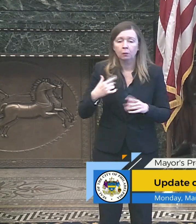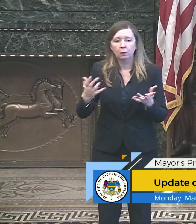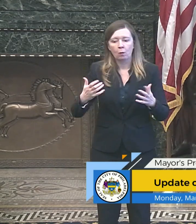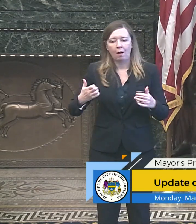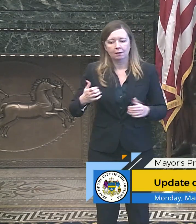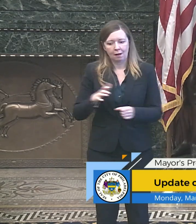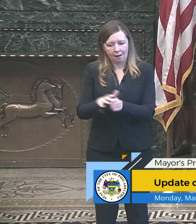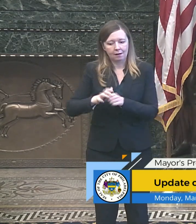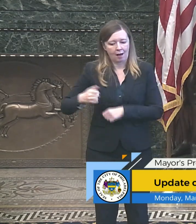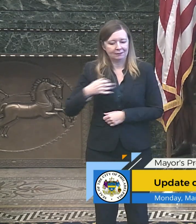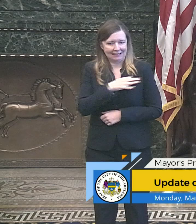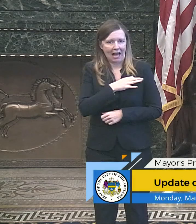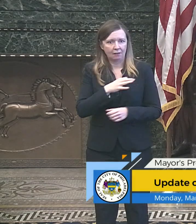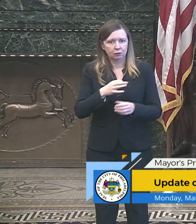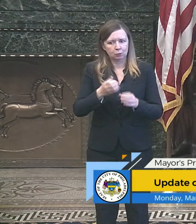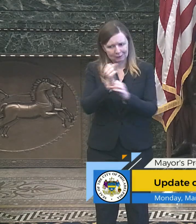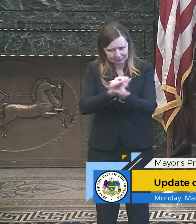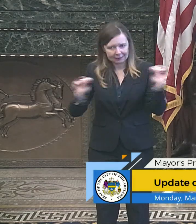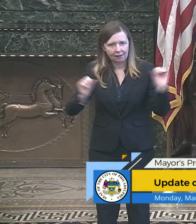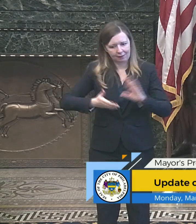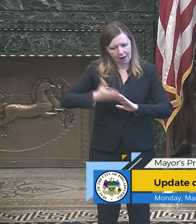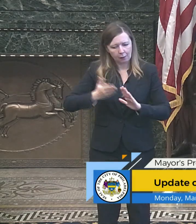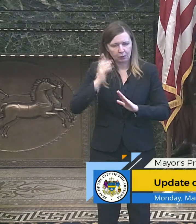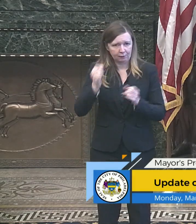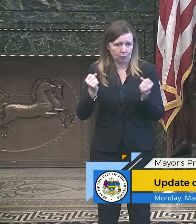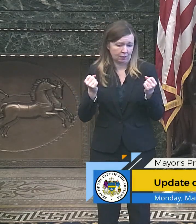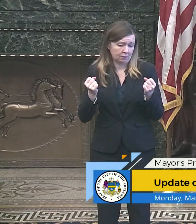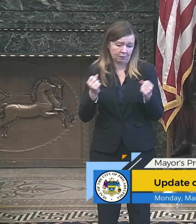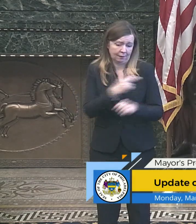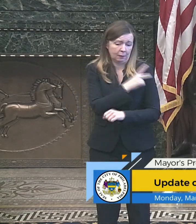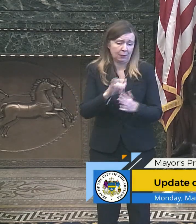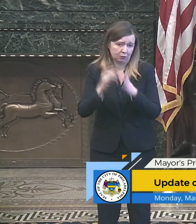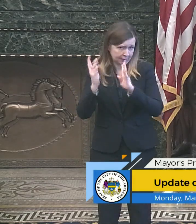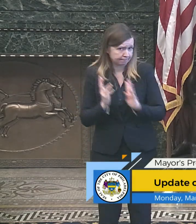to safely operate that for whatever patients it handles.